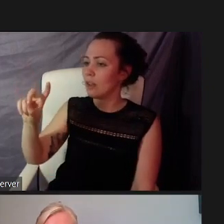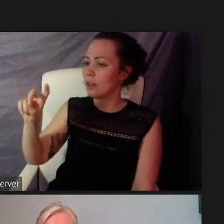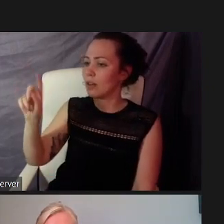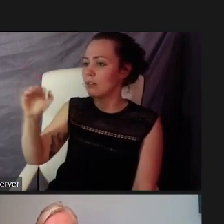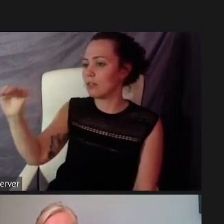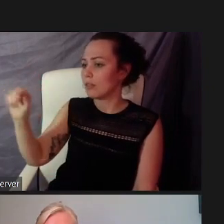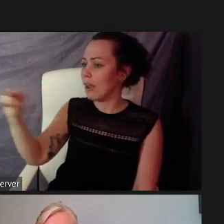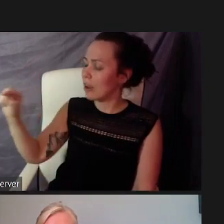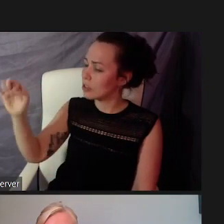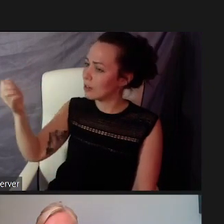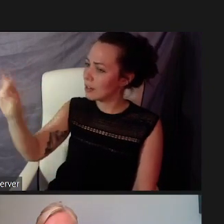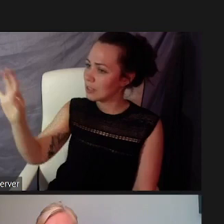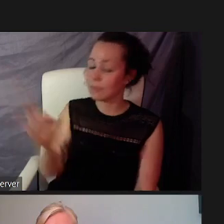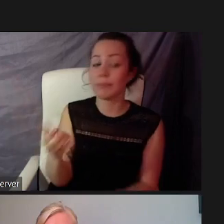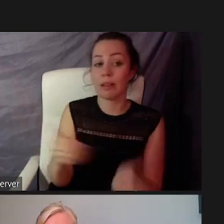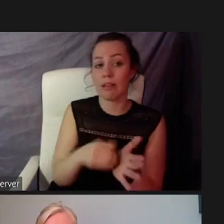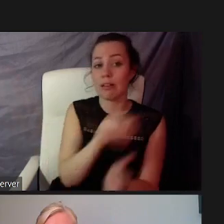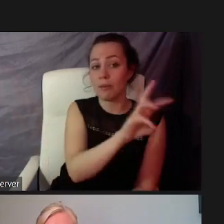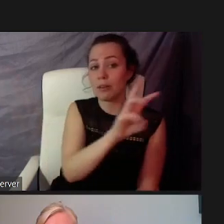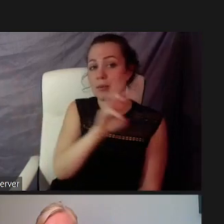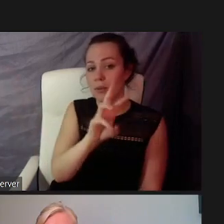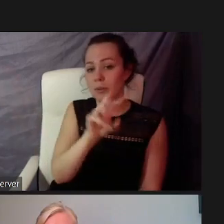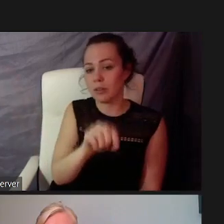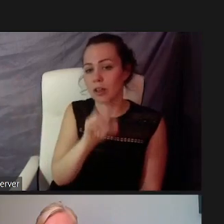www.who.int/COVID-19. I repeat,